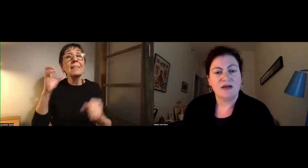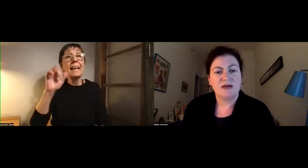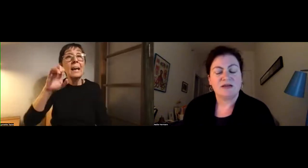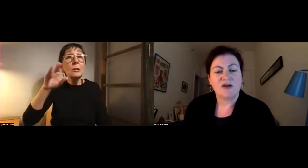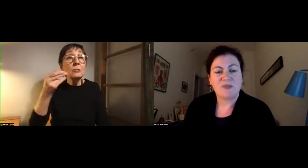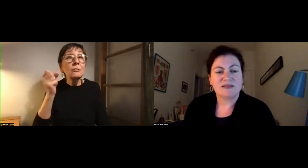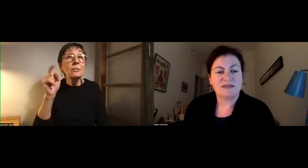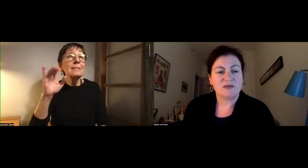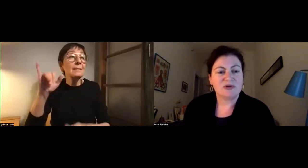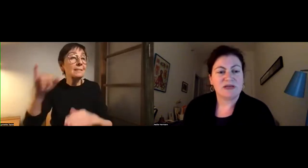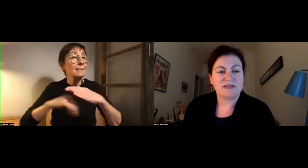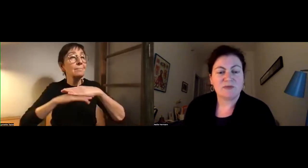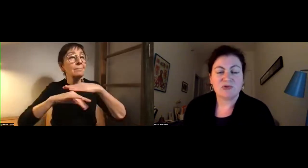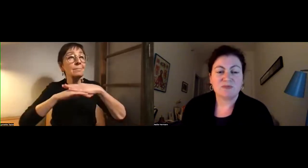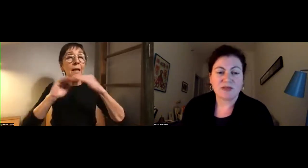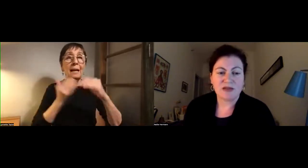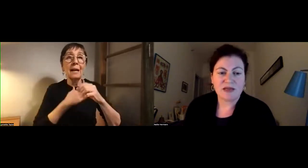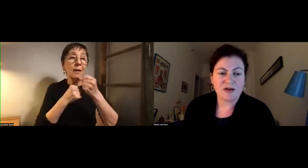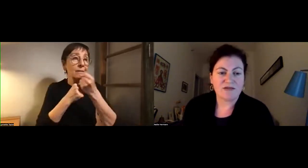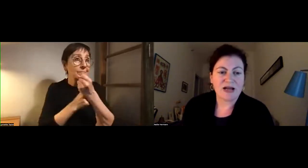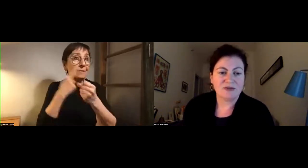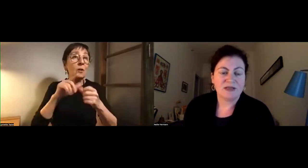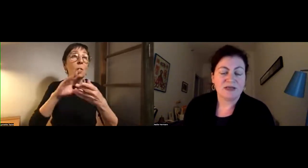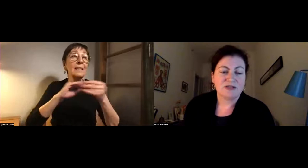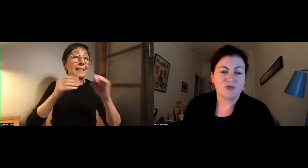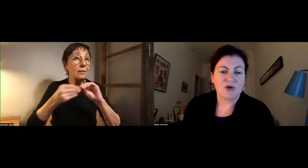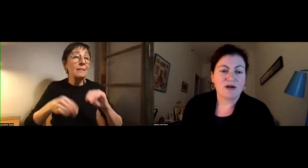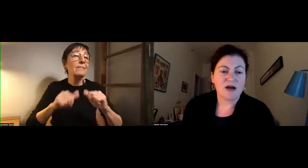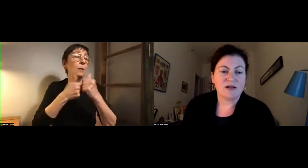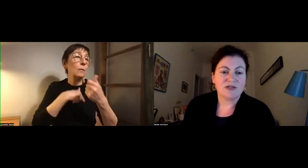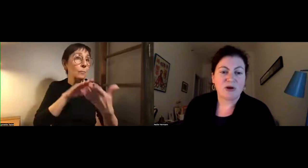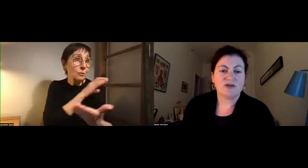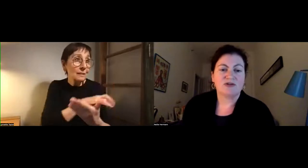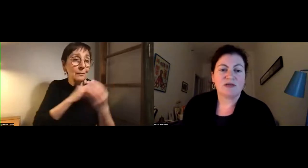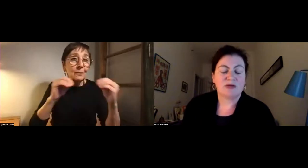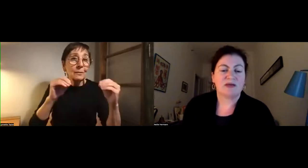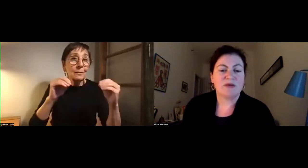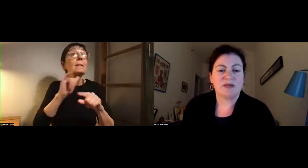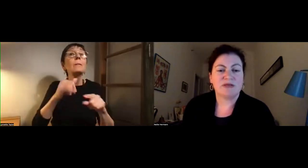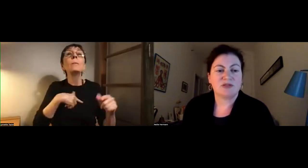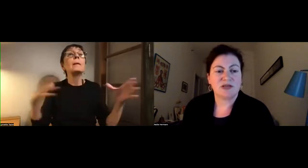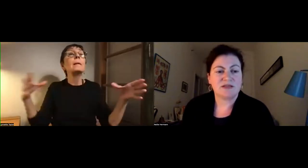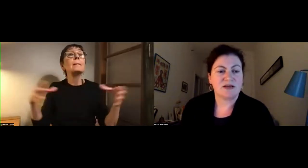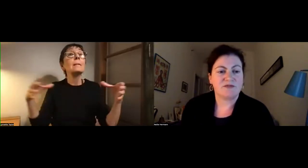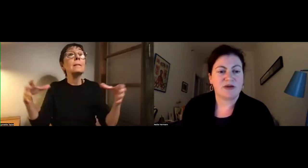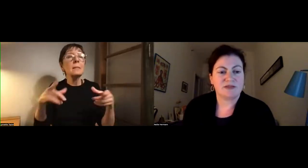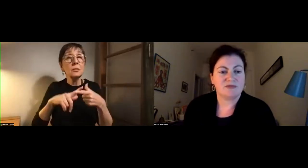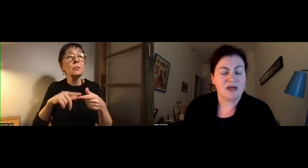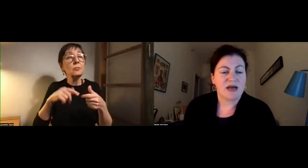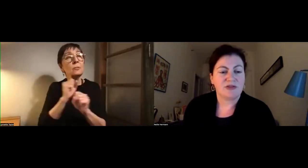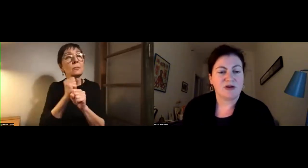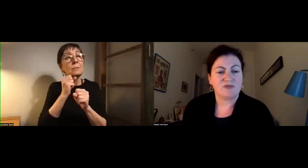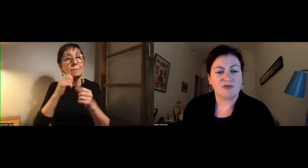care. The narrative medicine community assembles monthly here at Rounds to grow our knowledge, partnership, and commitment to a just and